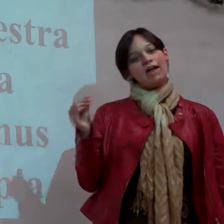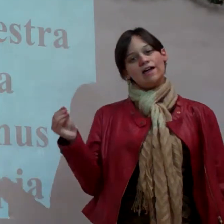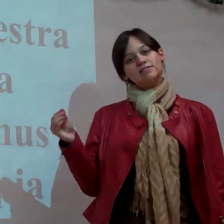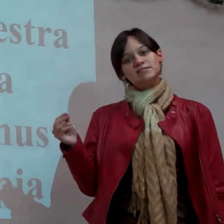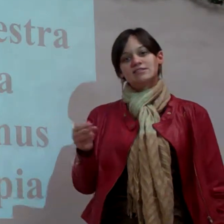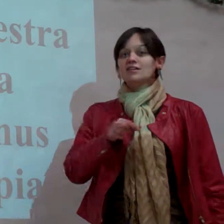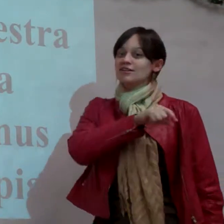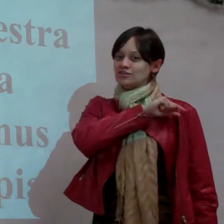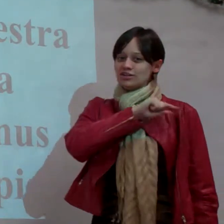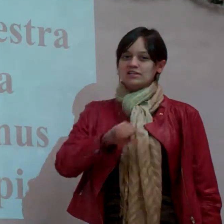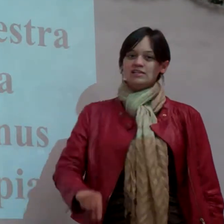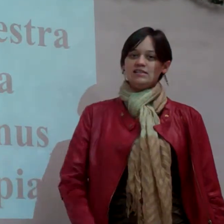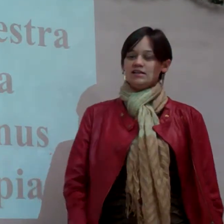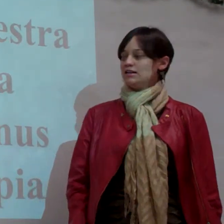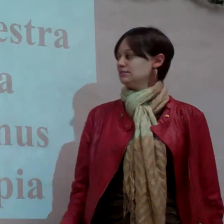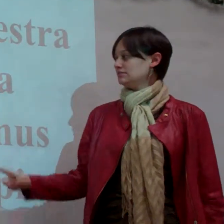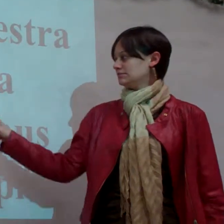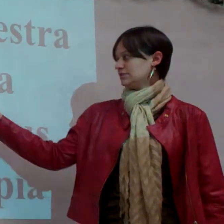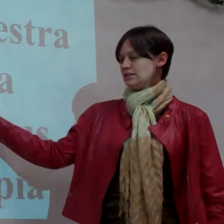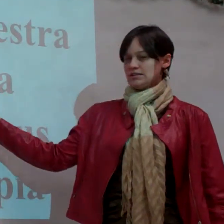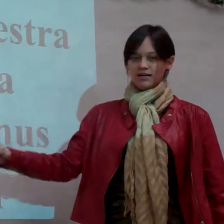et regina Ithacae.